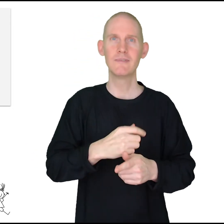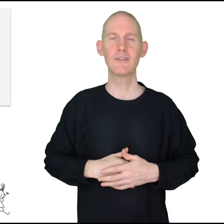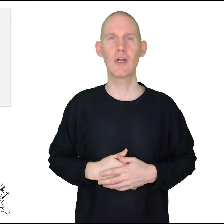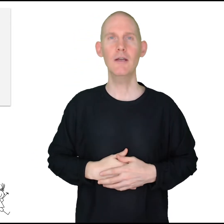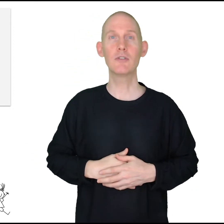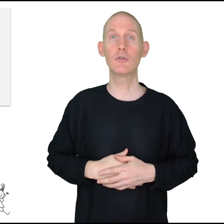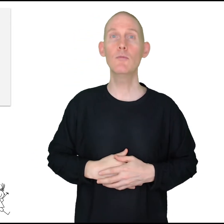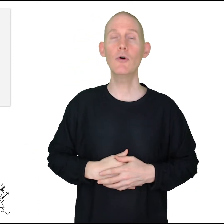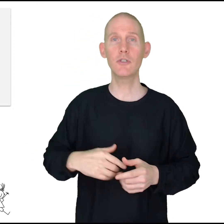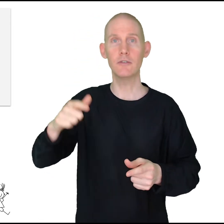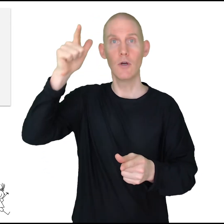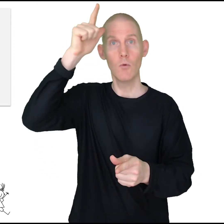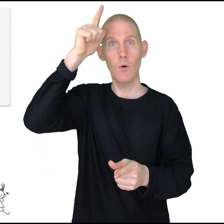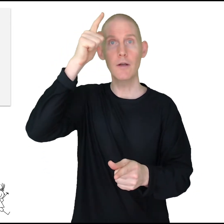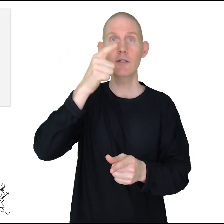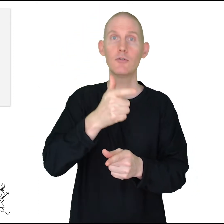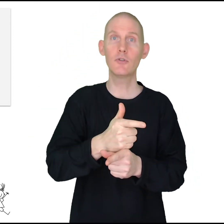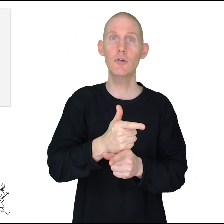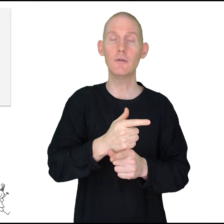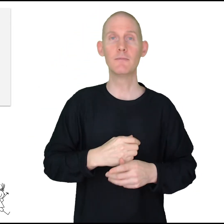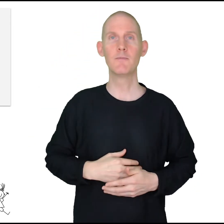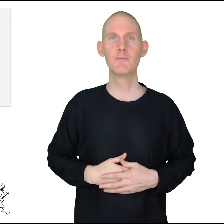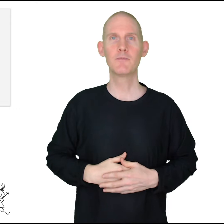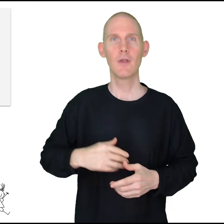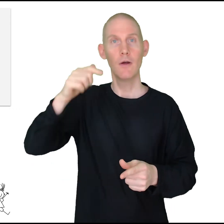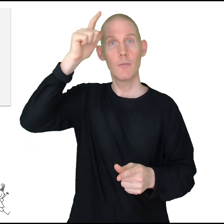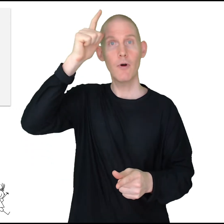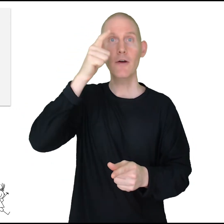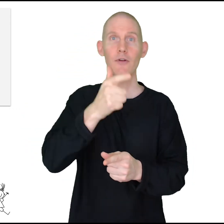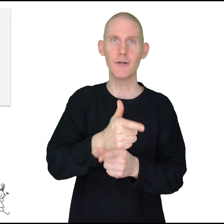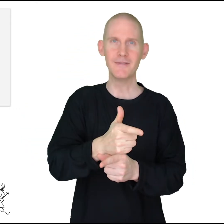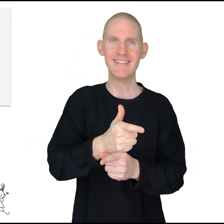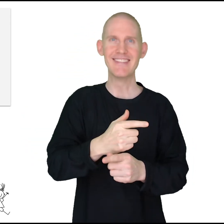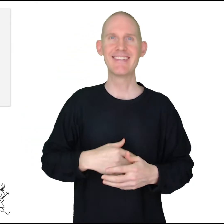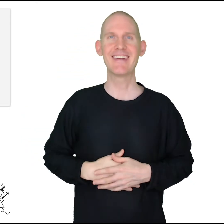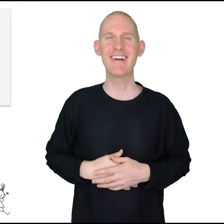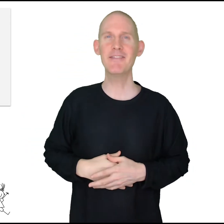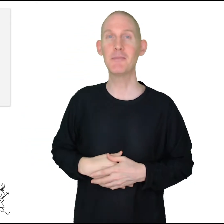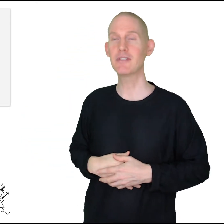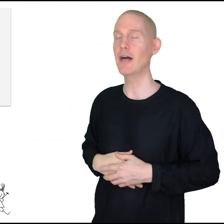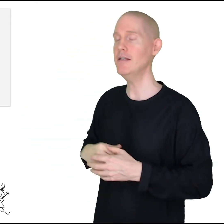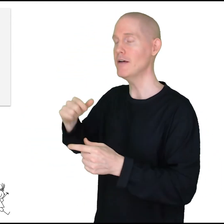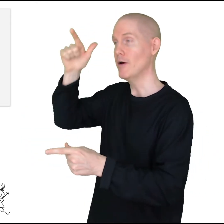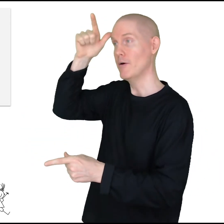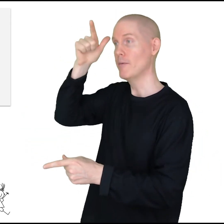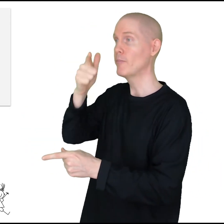okay, it's two motions. 1, 2. Brother. All right, from the side,